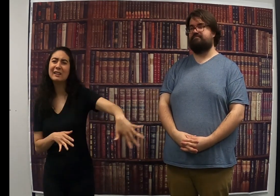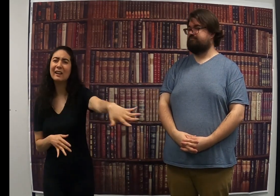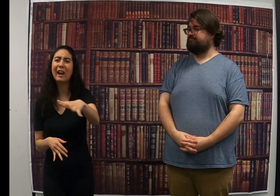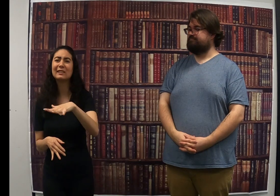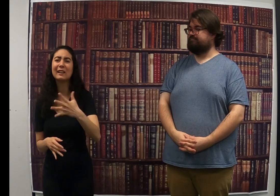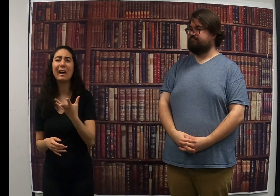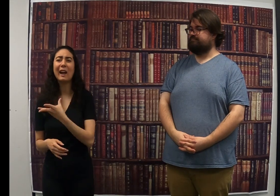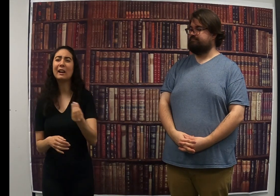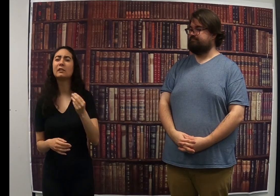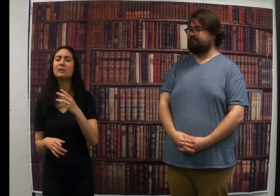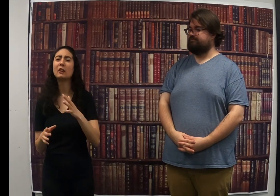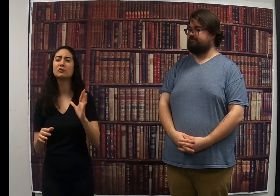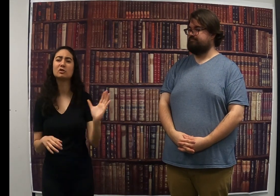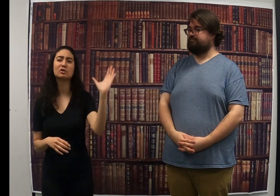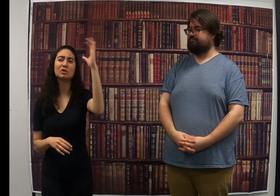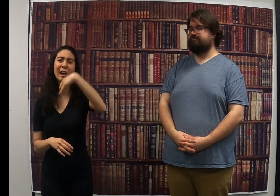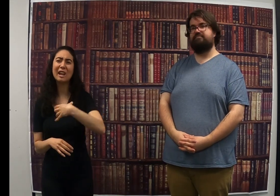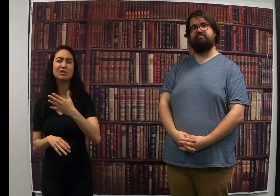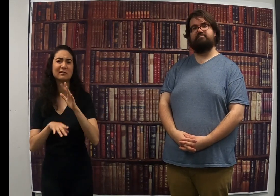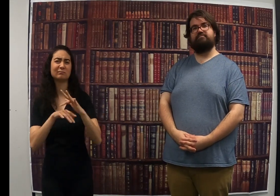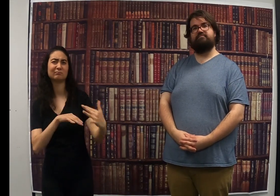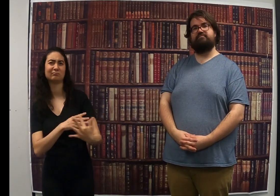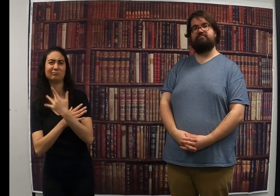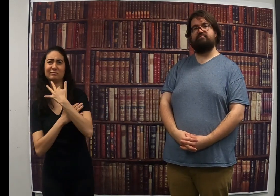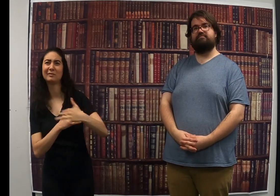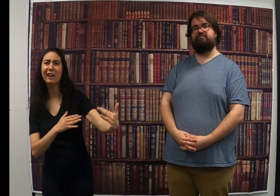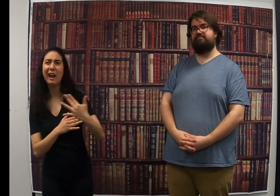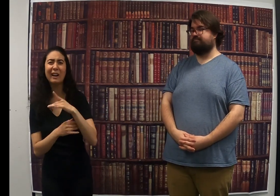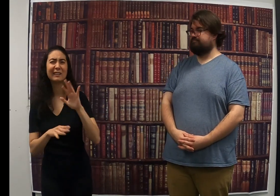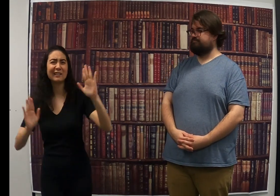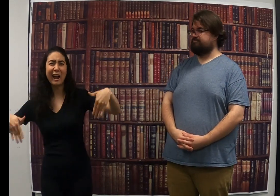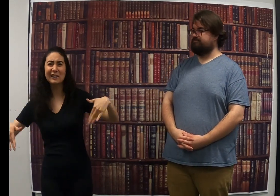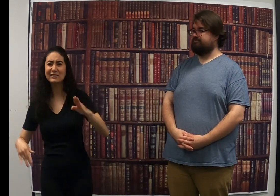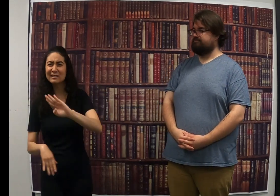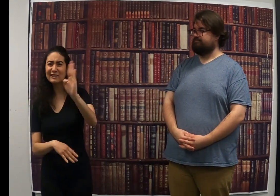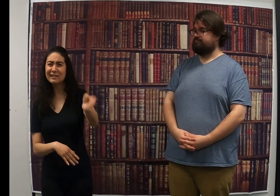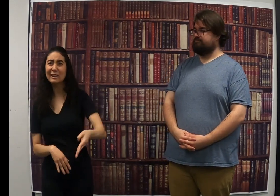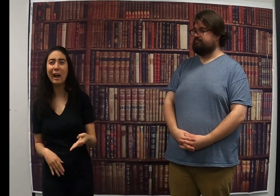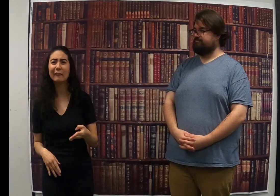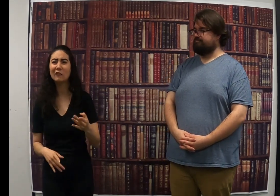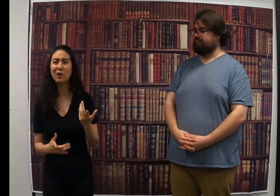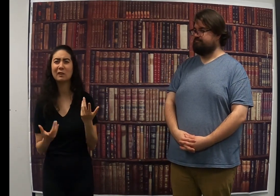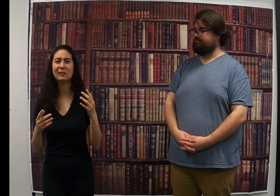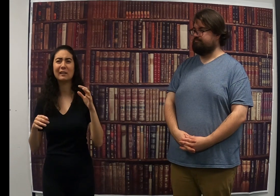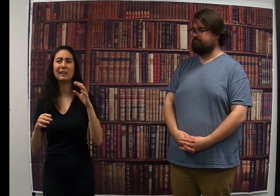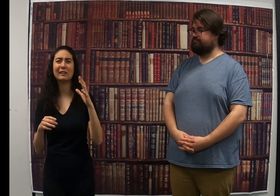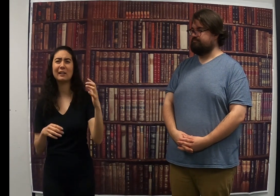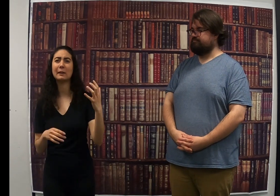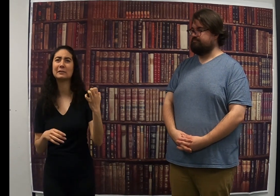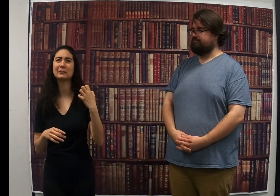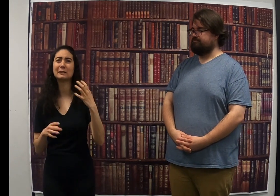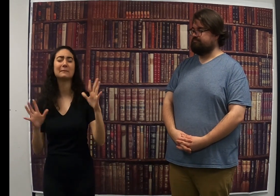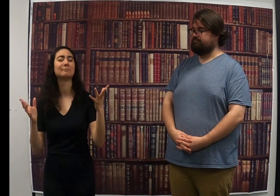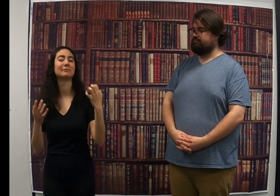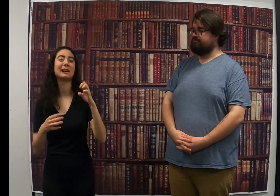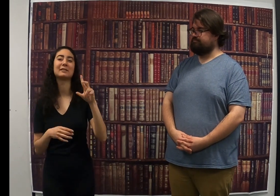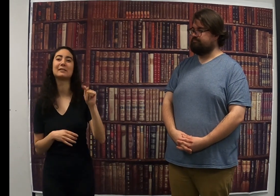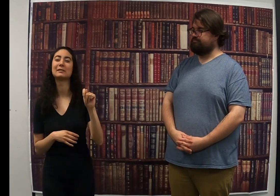on the strangest sea, yet never in extremity it asked a crumb of me.